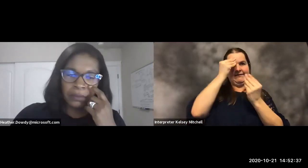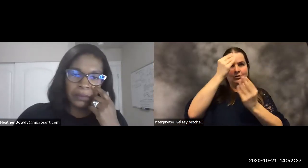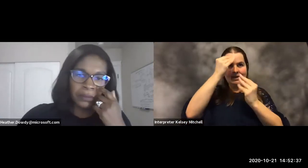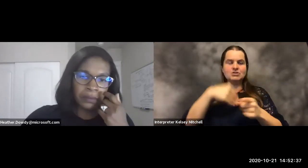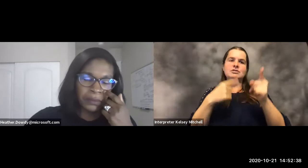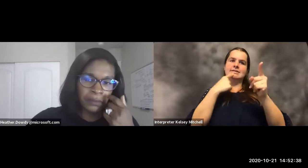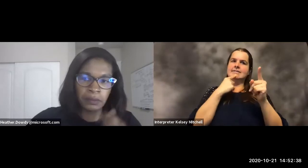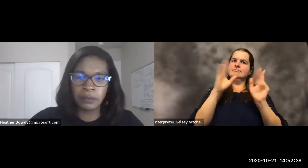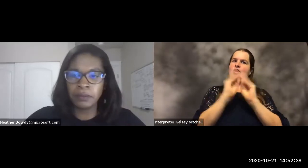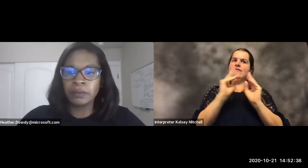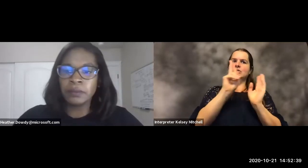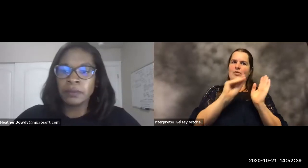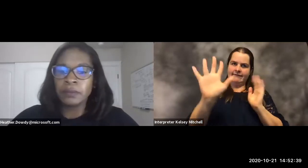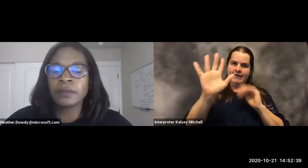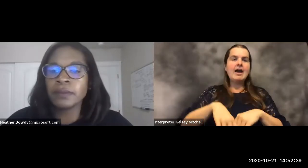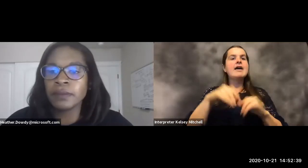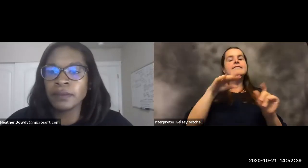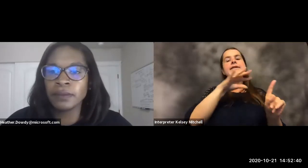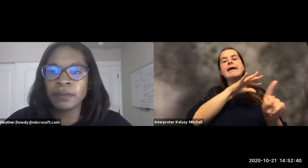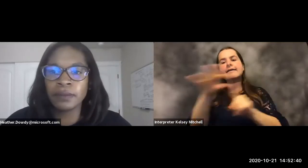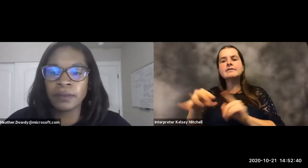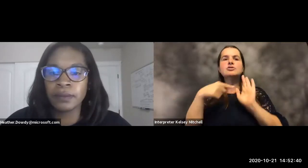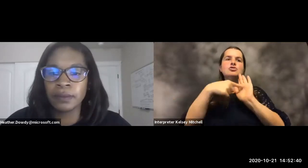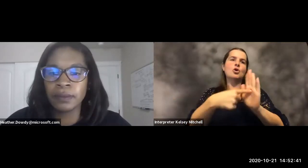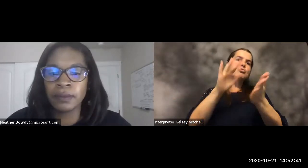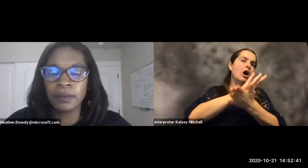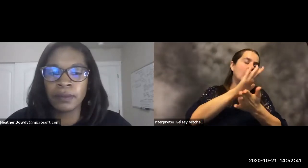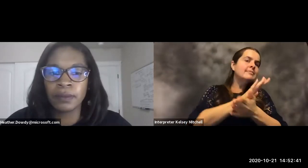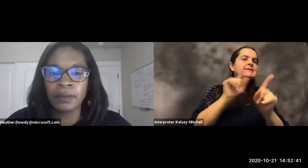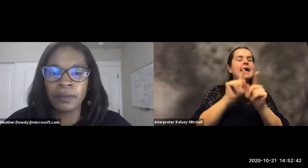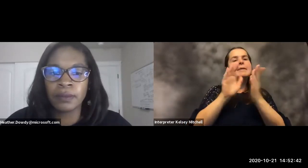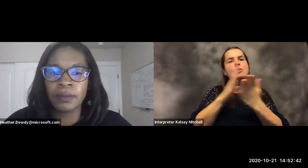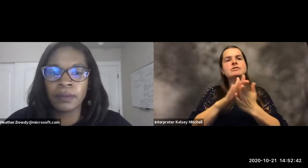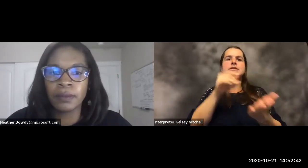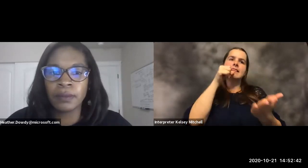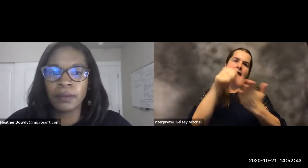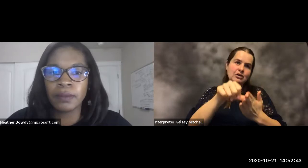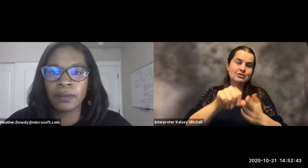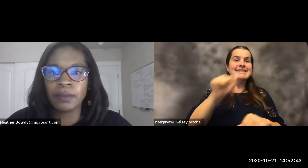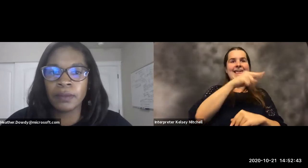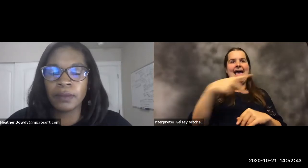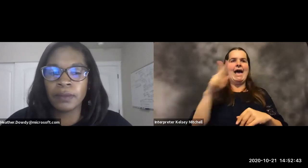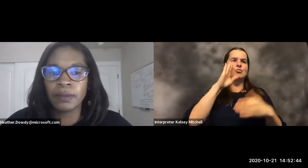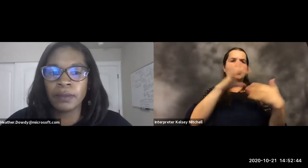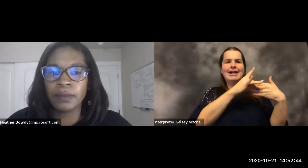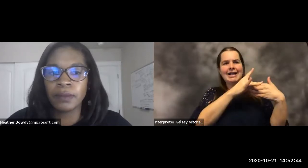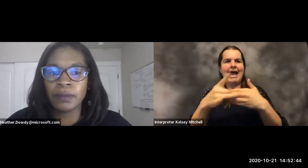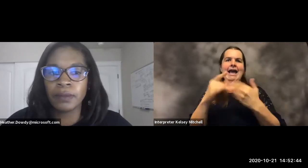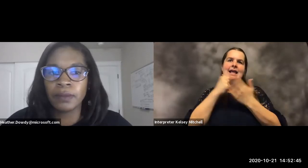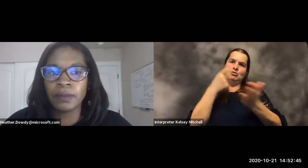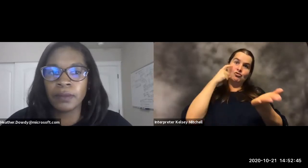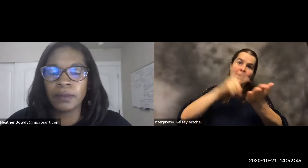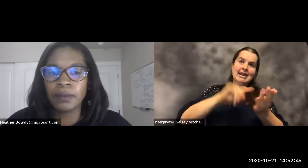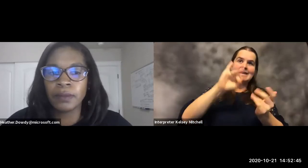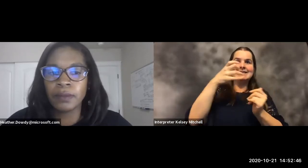Conference 2005. Or scan and read documents like books and letters. The app will guide you and recognize the text